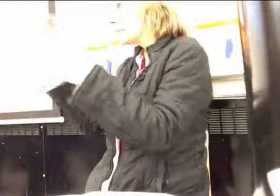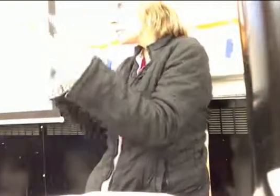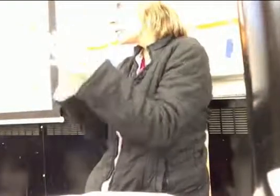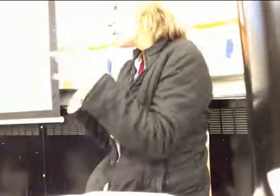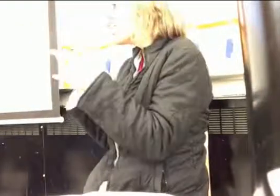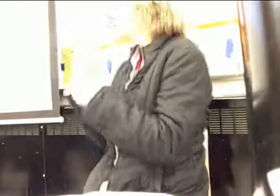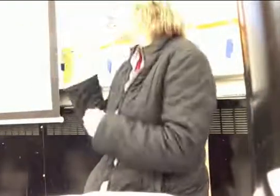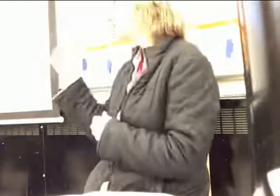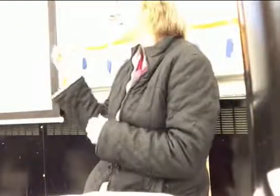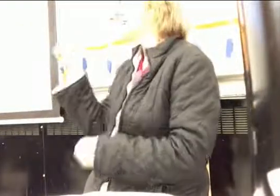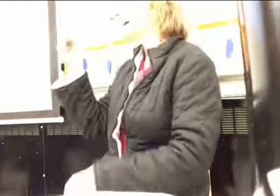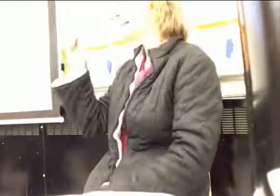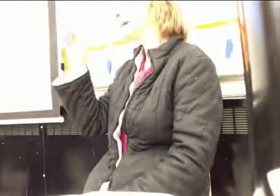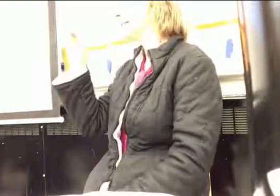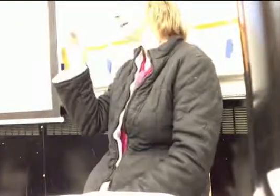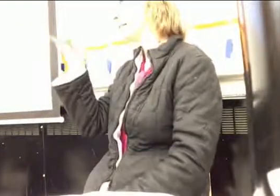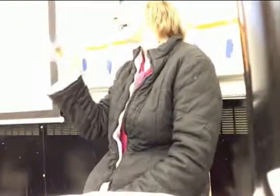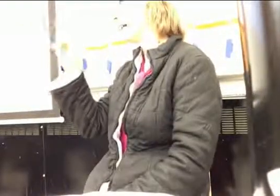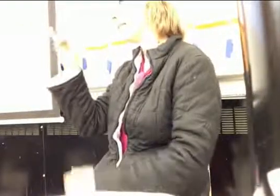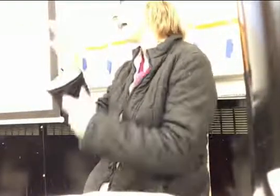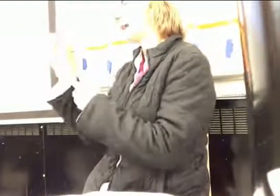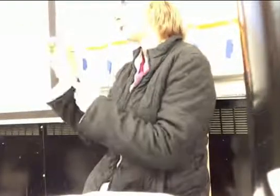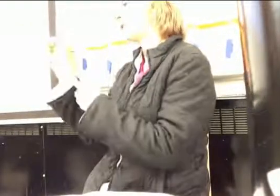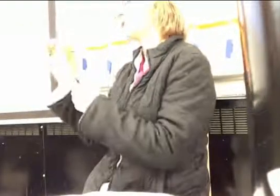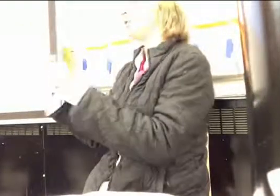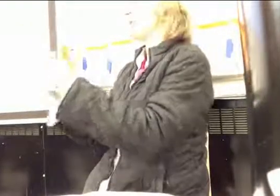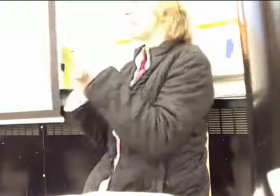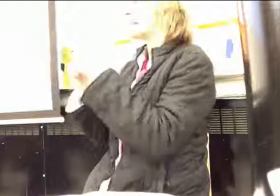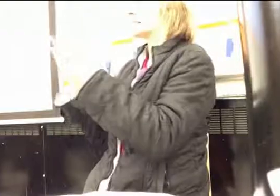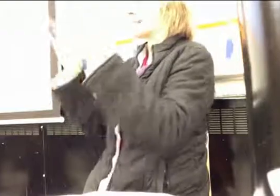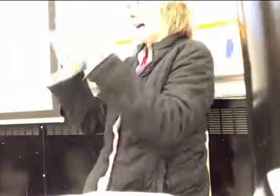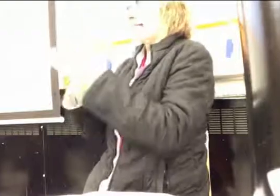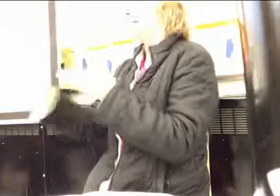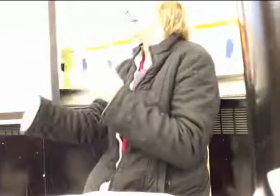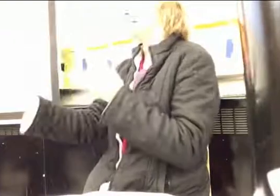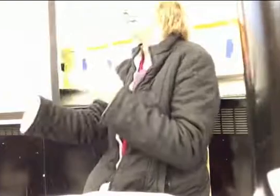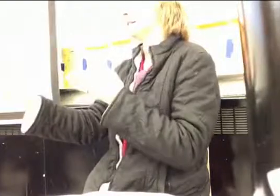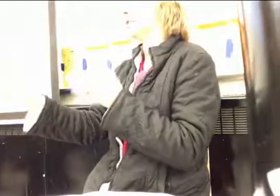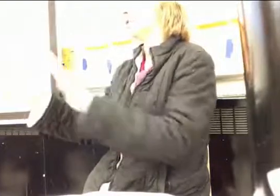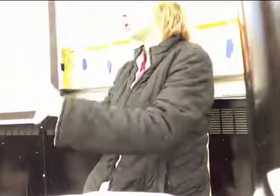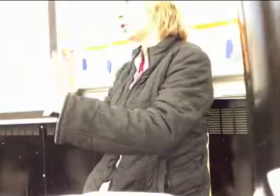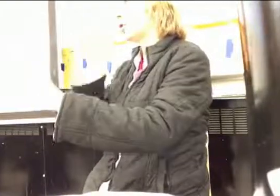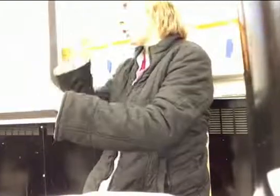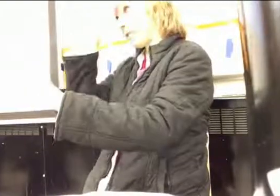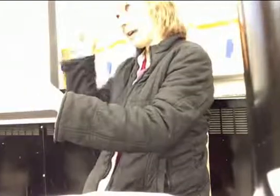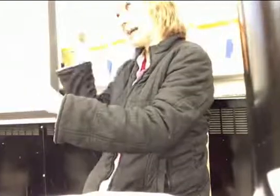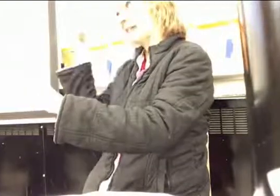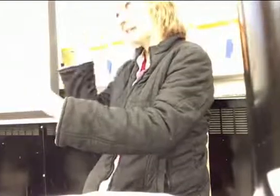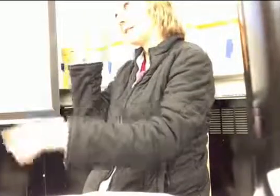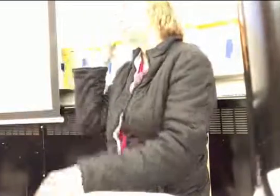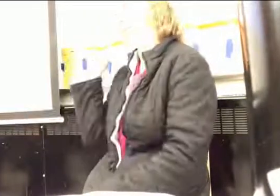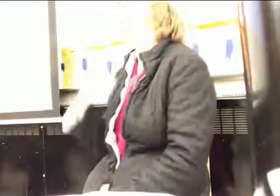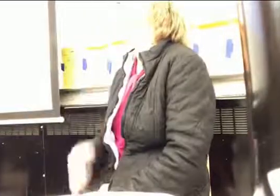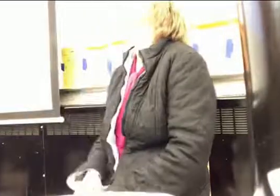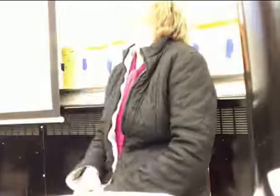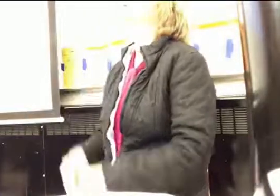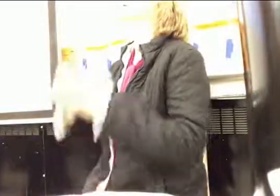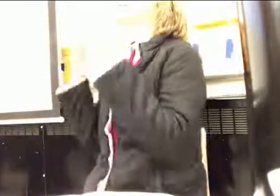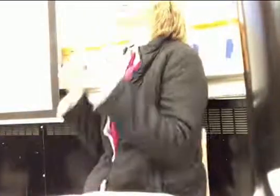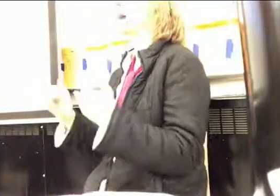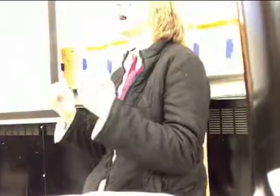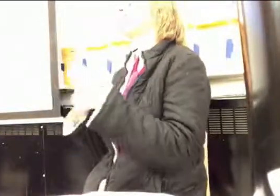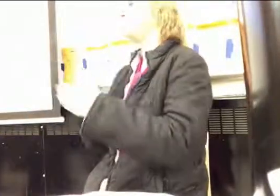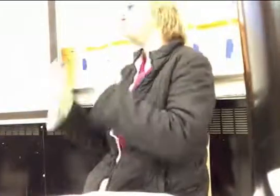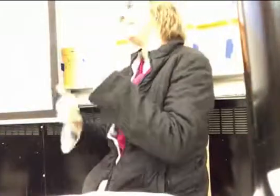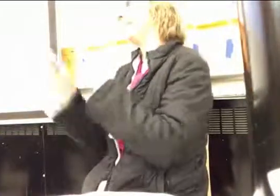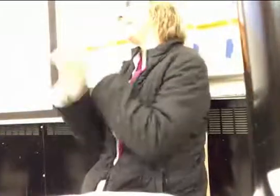line. So make sure you like star it or highlight it. You should have already done this last time. Just make sure that you remember it. Now, we go into a